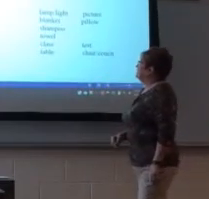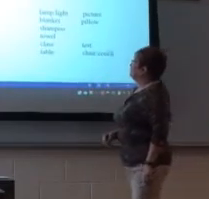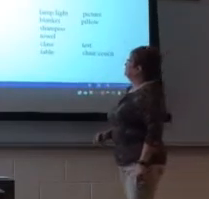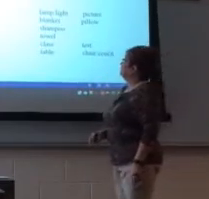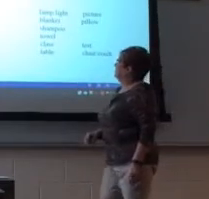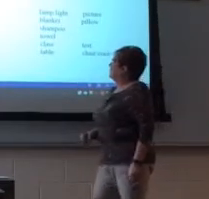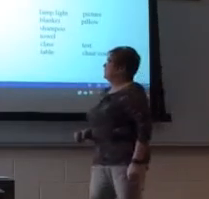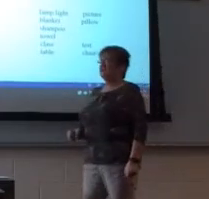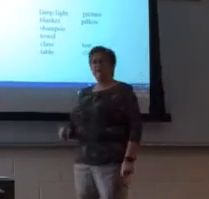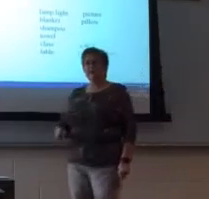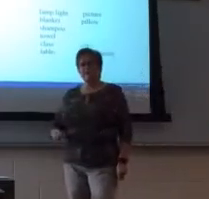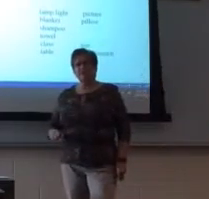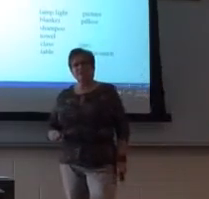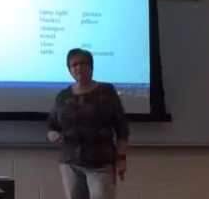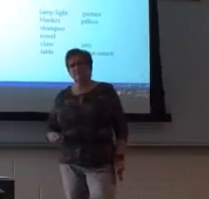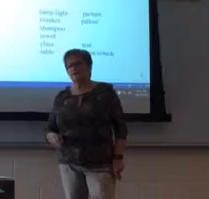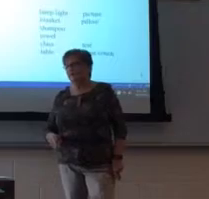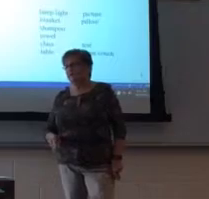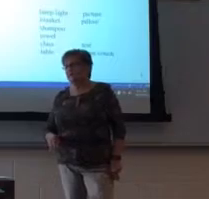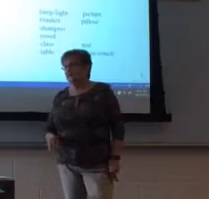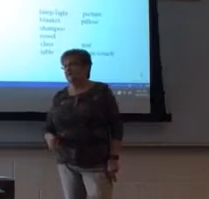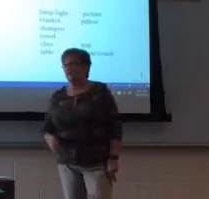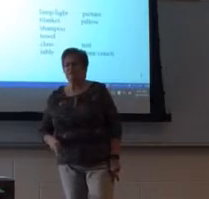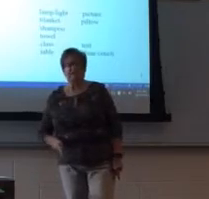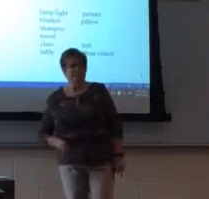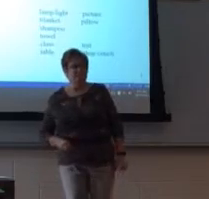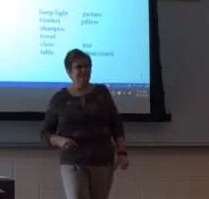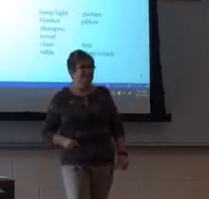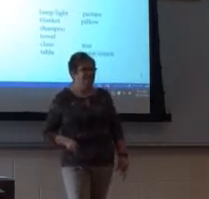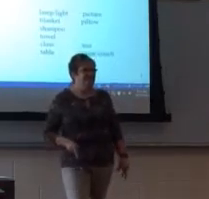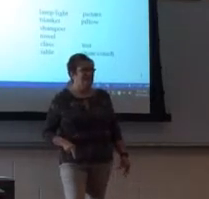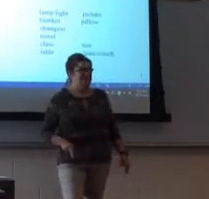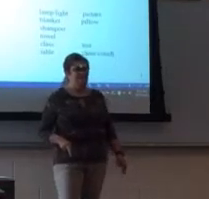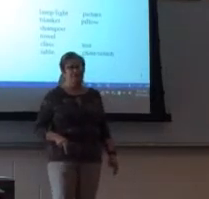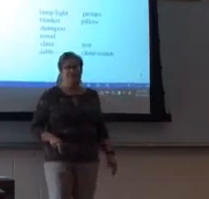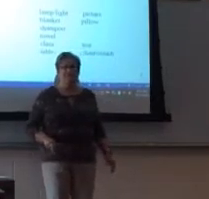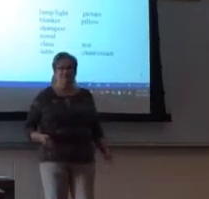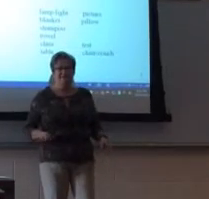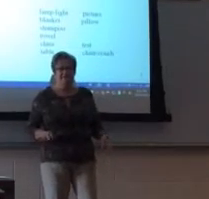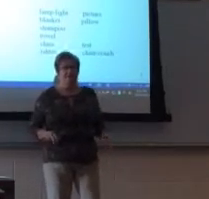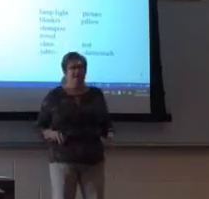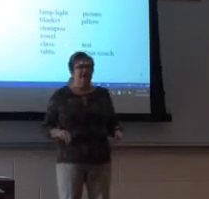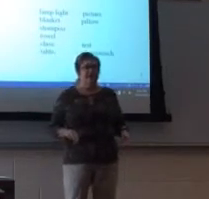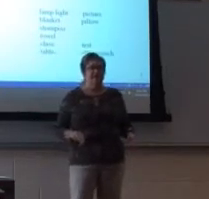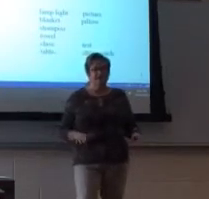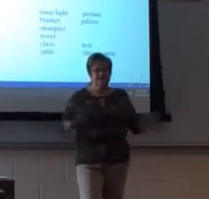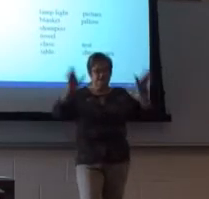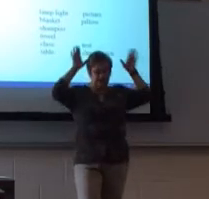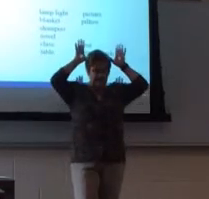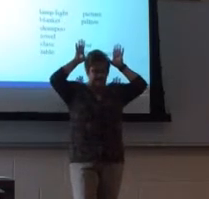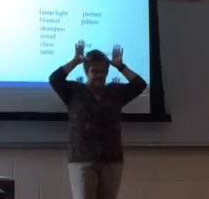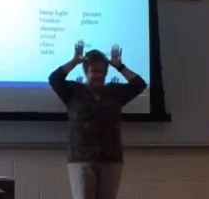Reindeer. We haven't done our animals yet, have we? Let's just tell them they're fun. This is